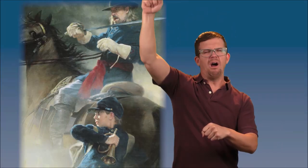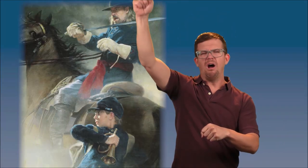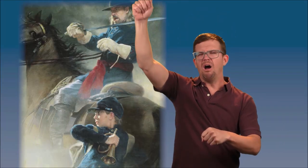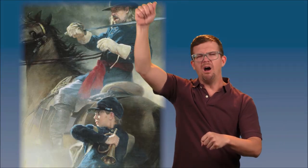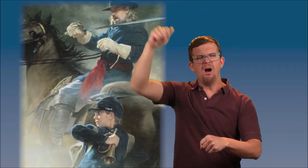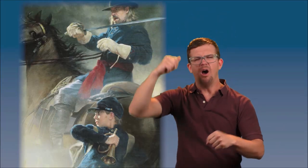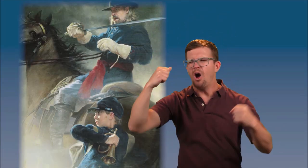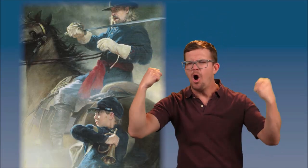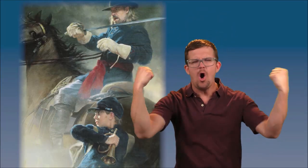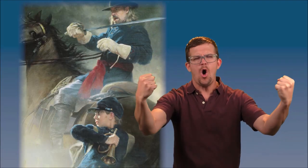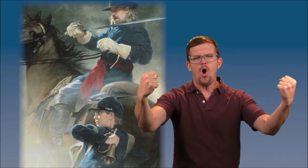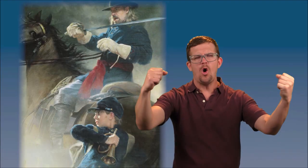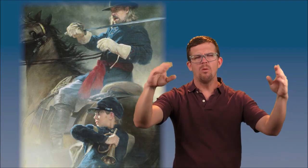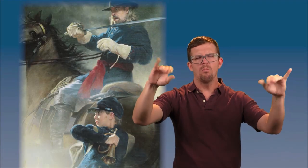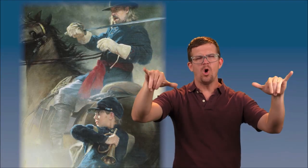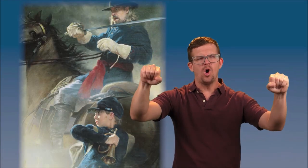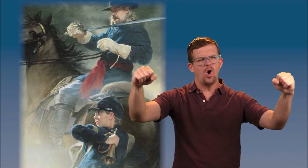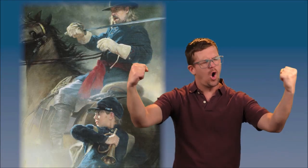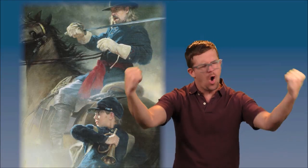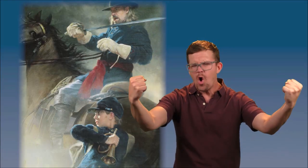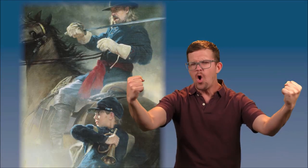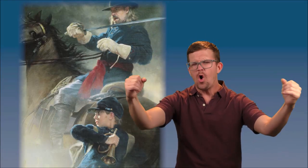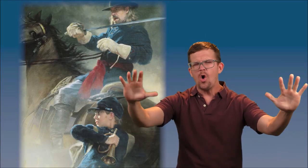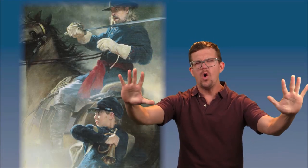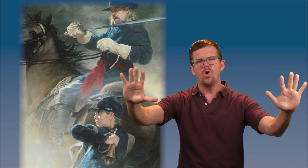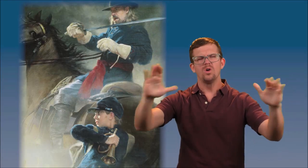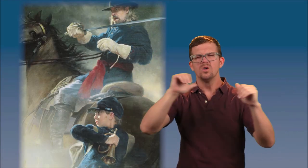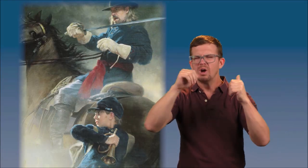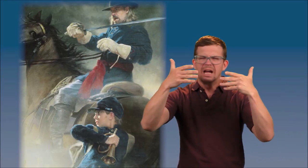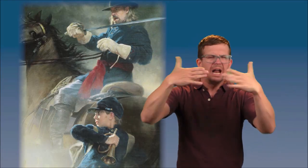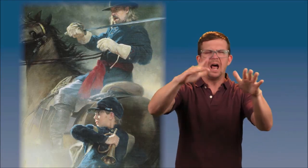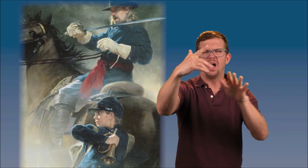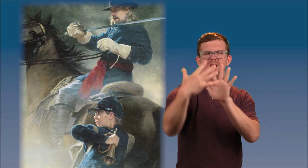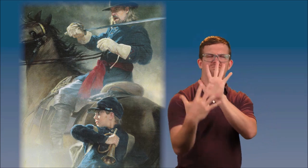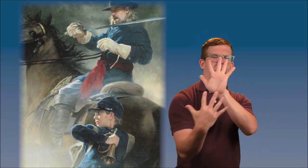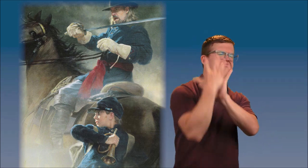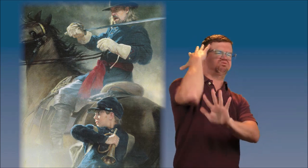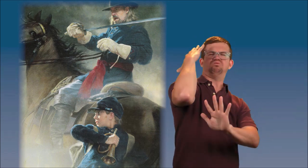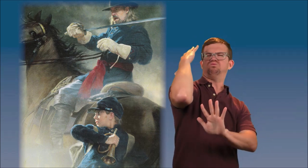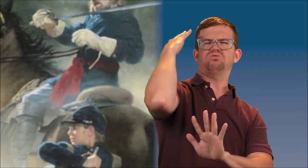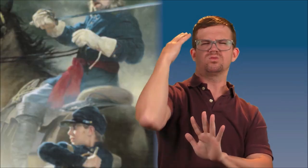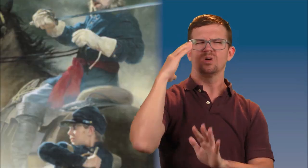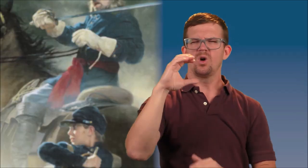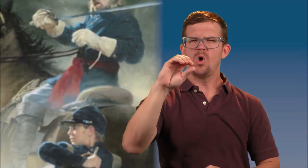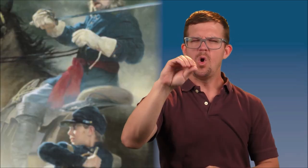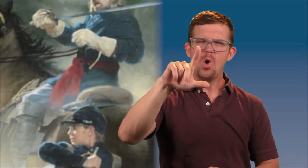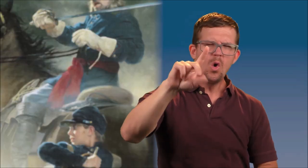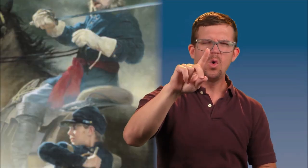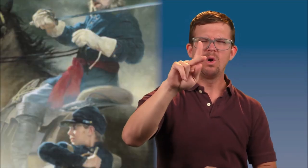"Hold steady, boys," shouted the major. "They can't dislodge the old